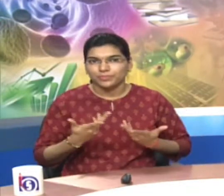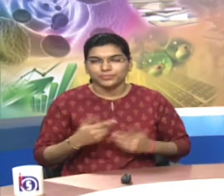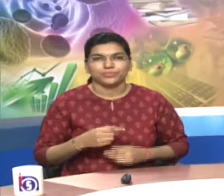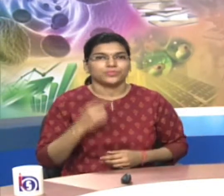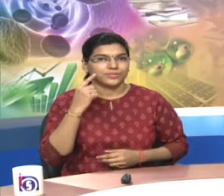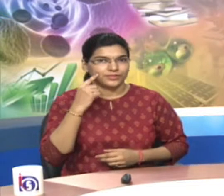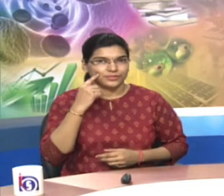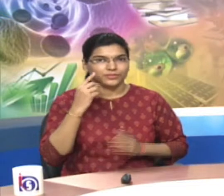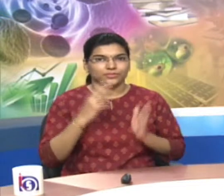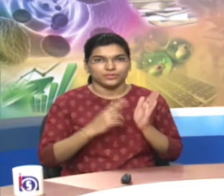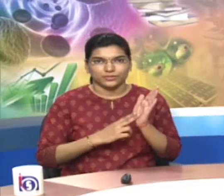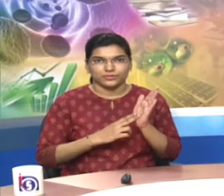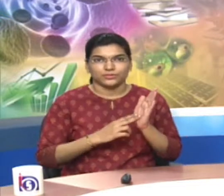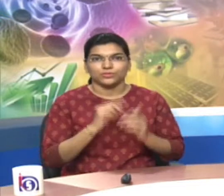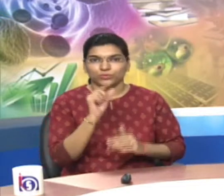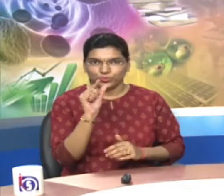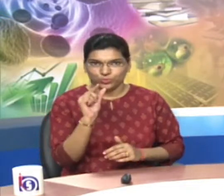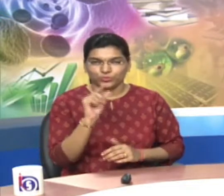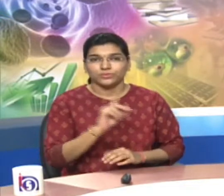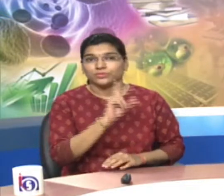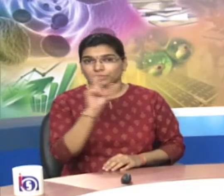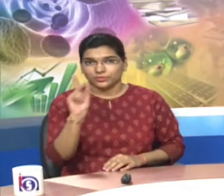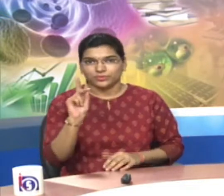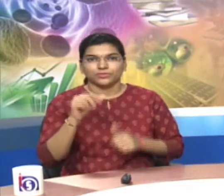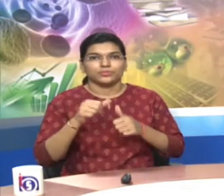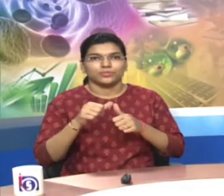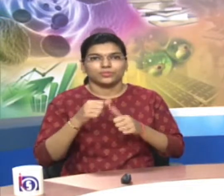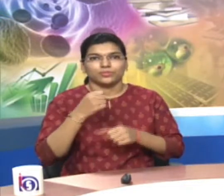My name is Inu